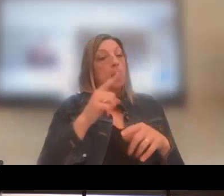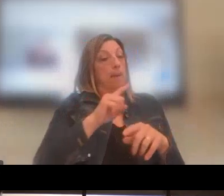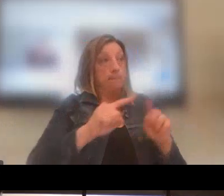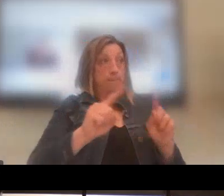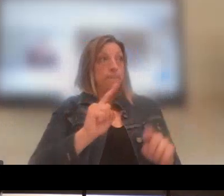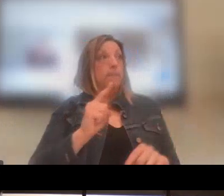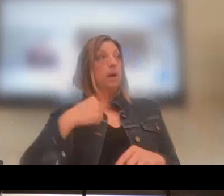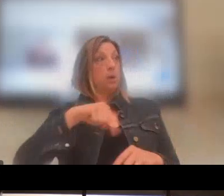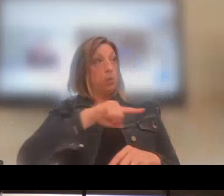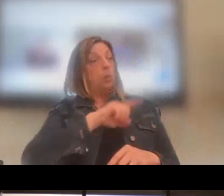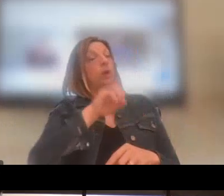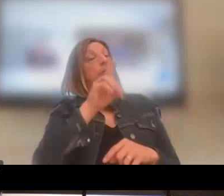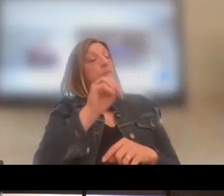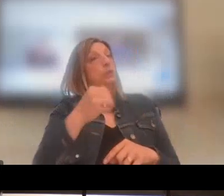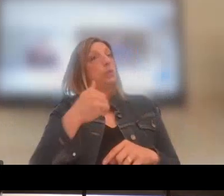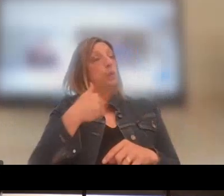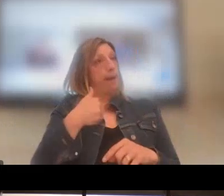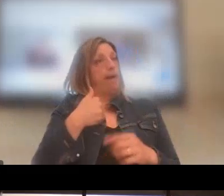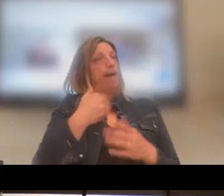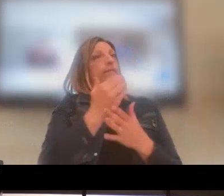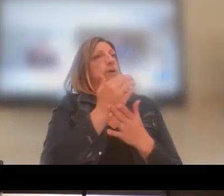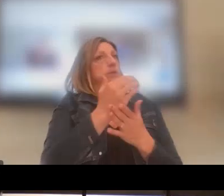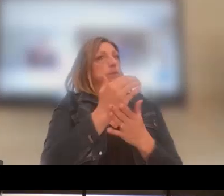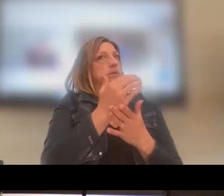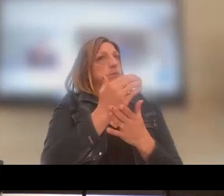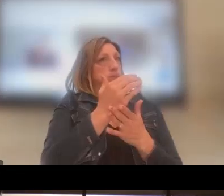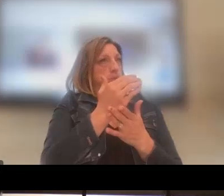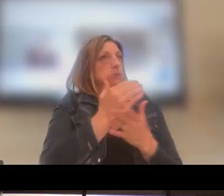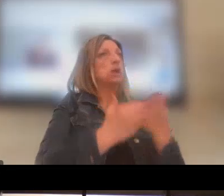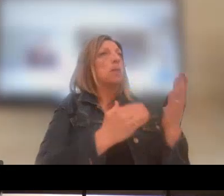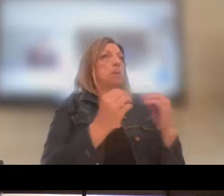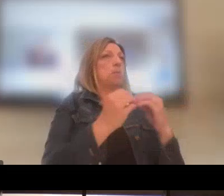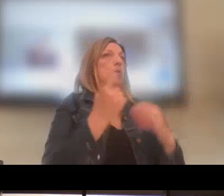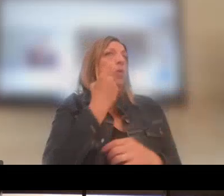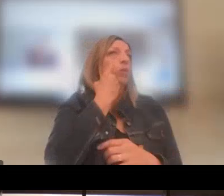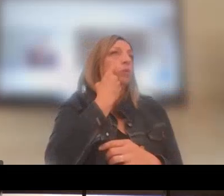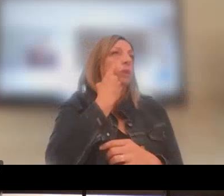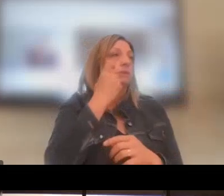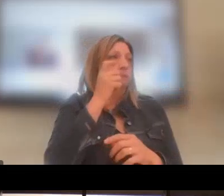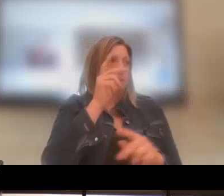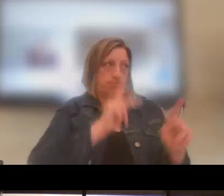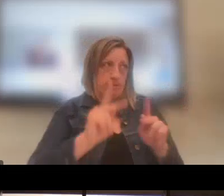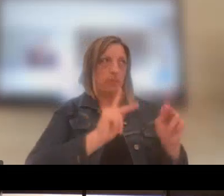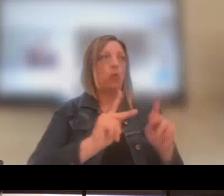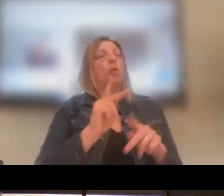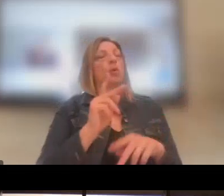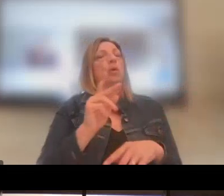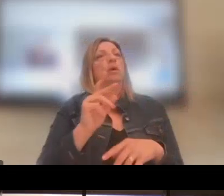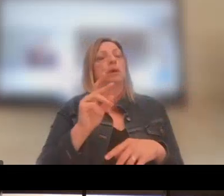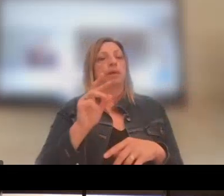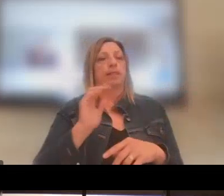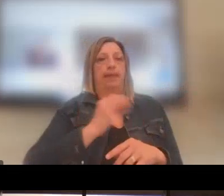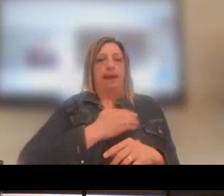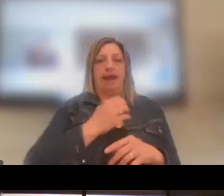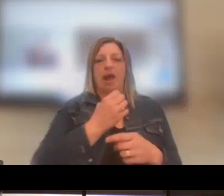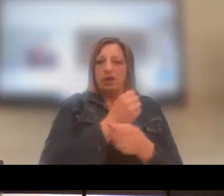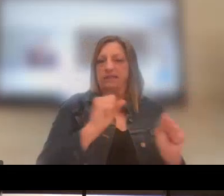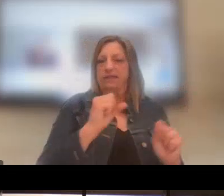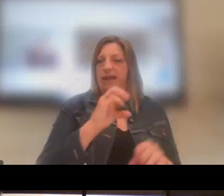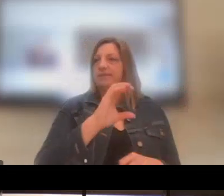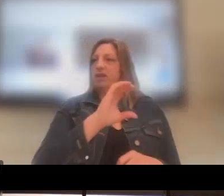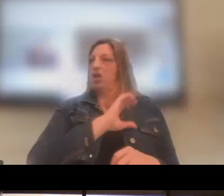people were things that had happened further in the past. Now, there might be some